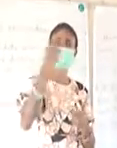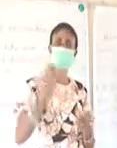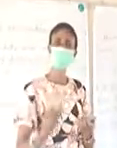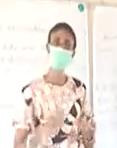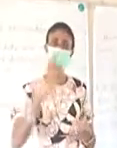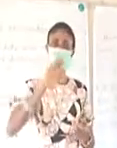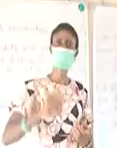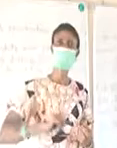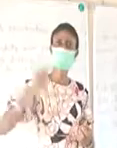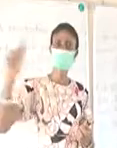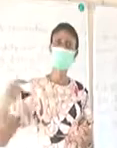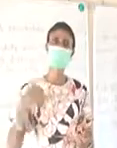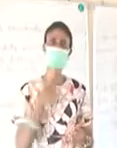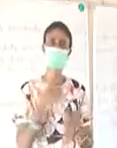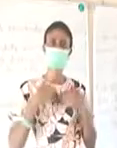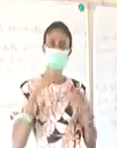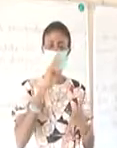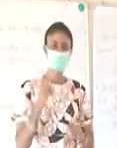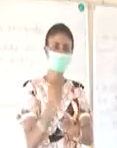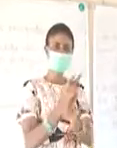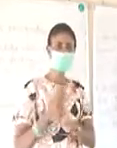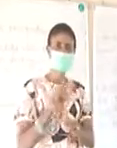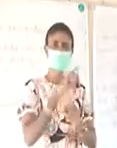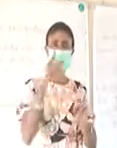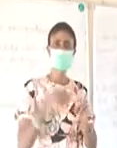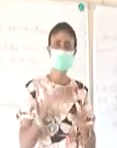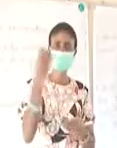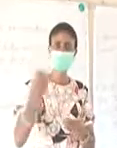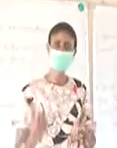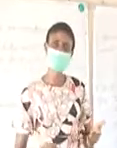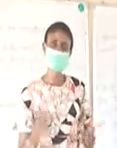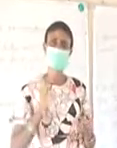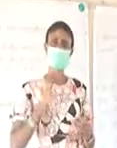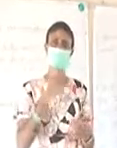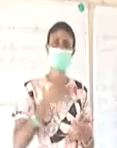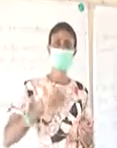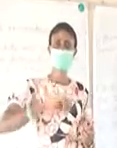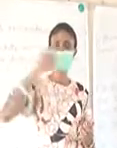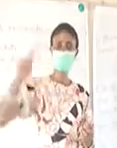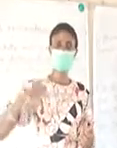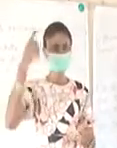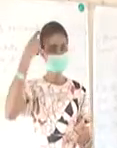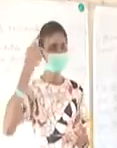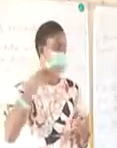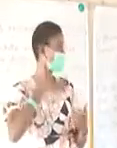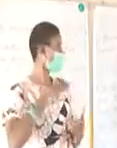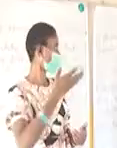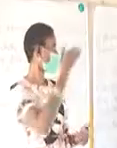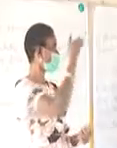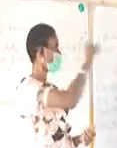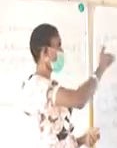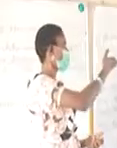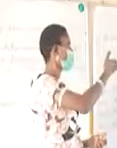to be careful when plotting our graph. So like here, this is your